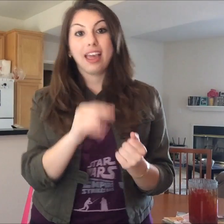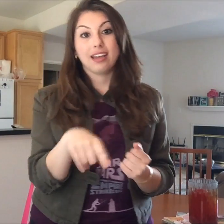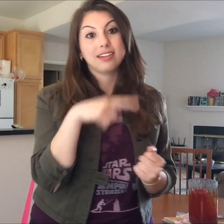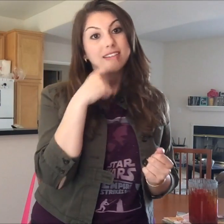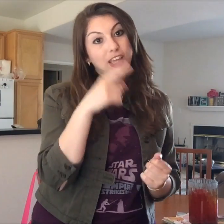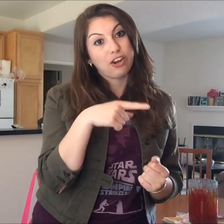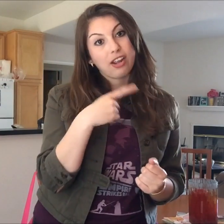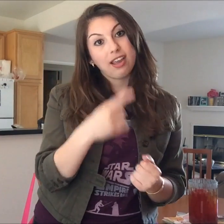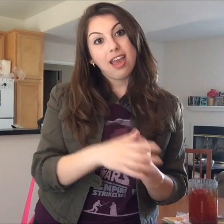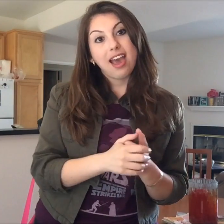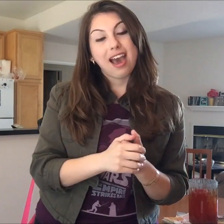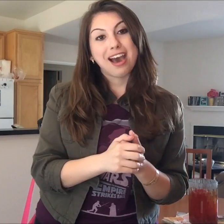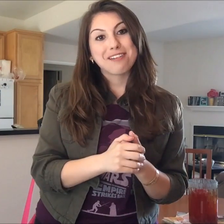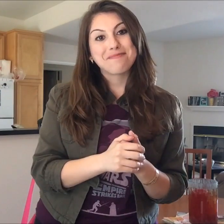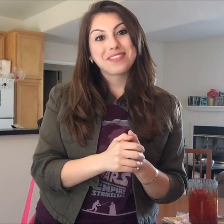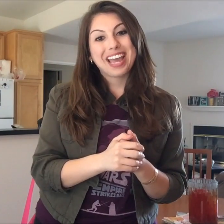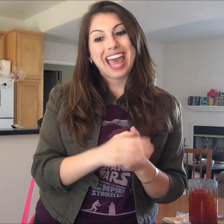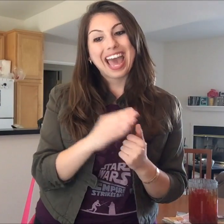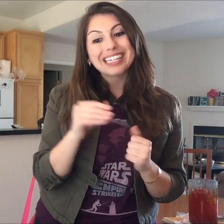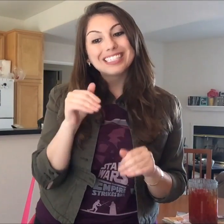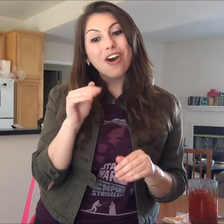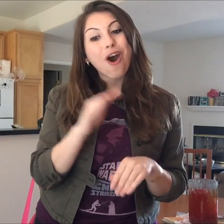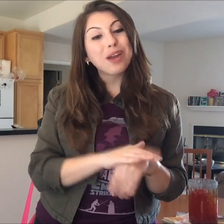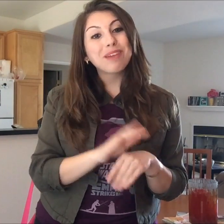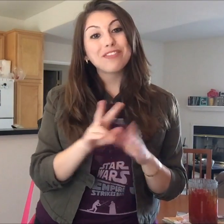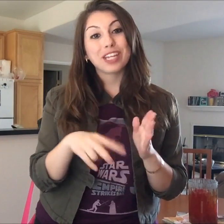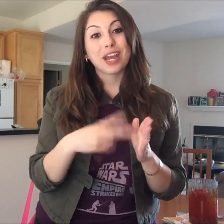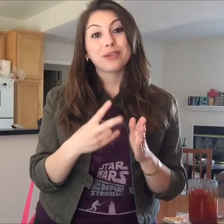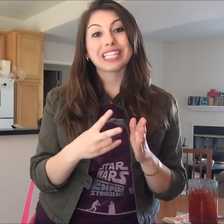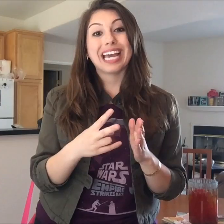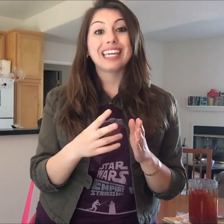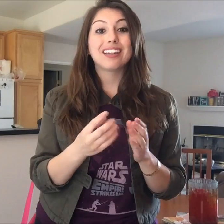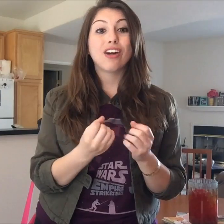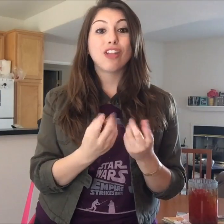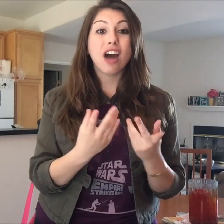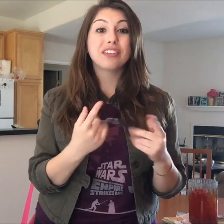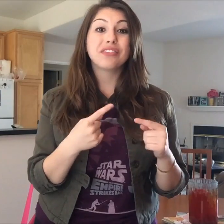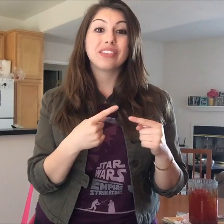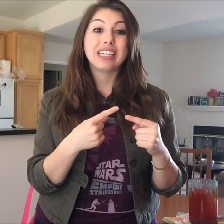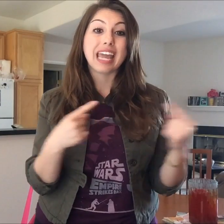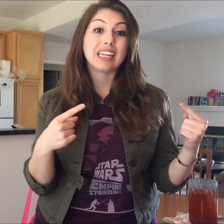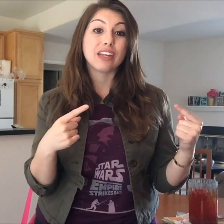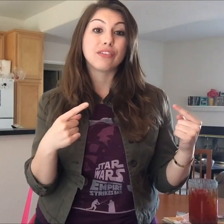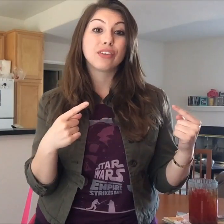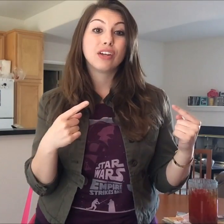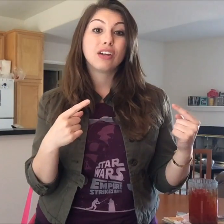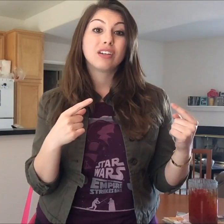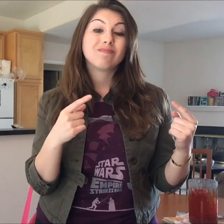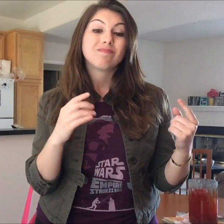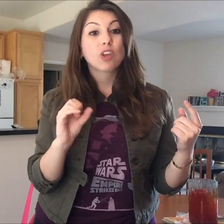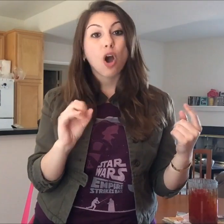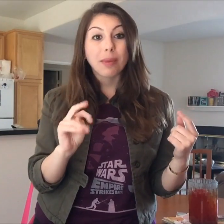and the hearing. And on my videos I get a lot of negative